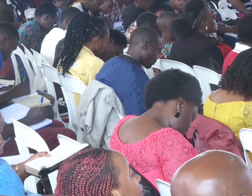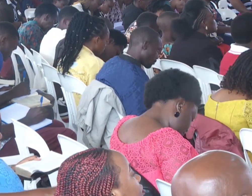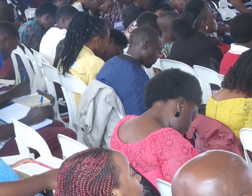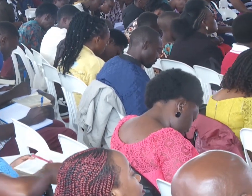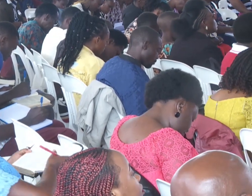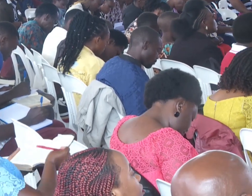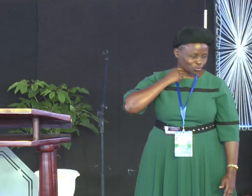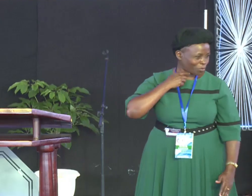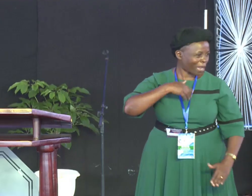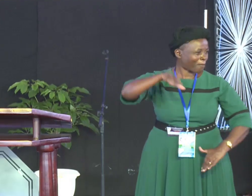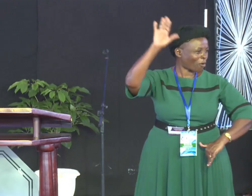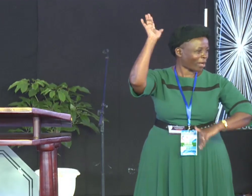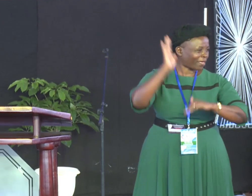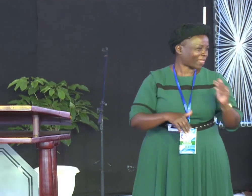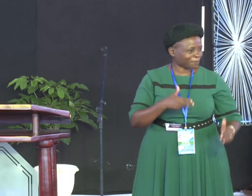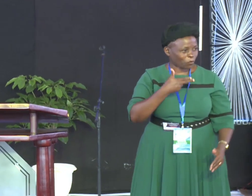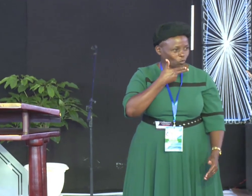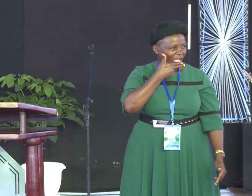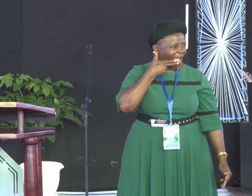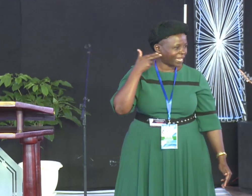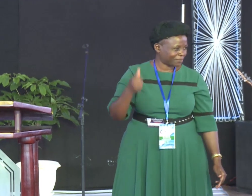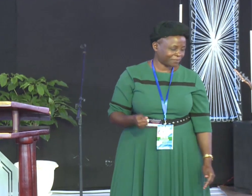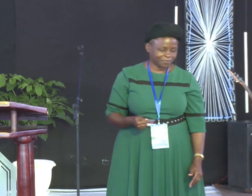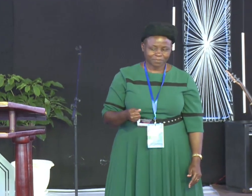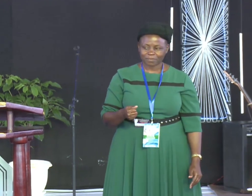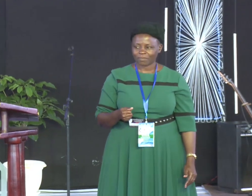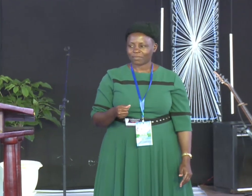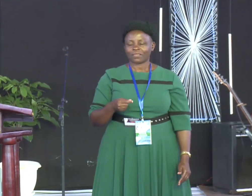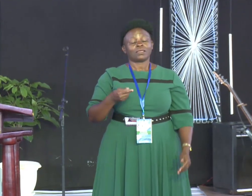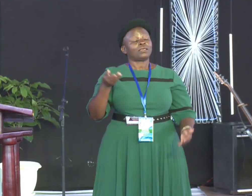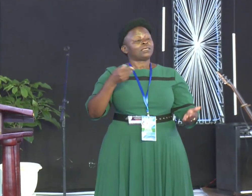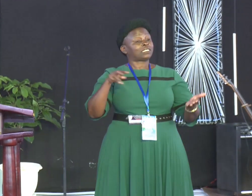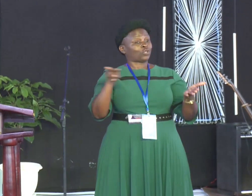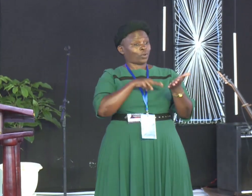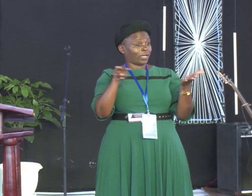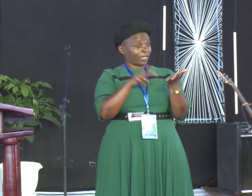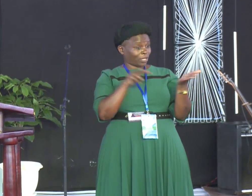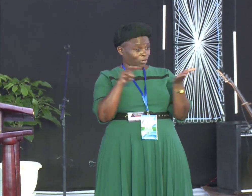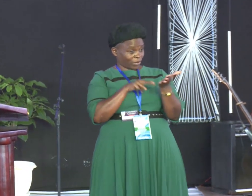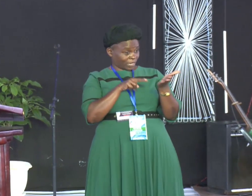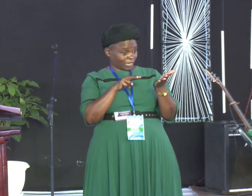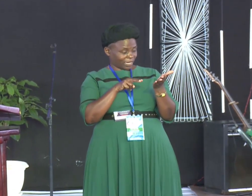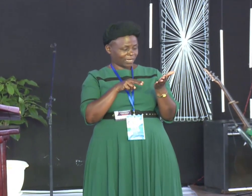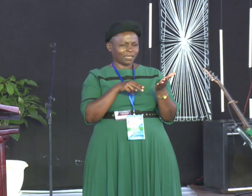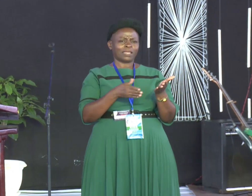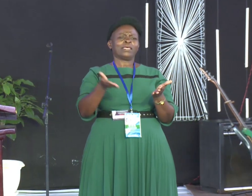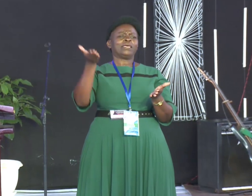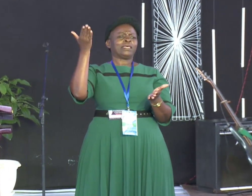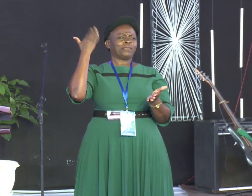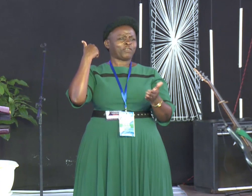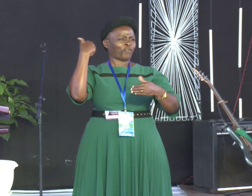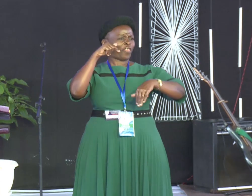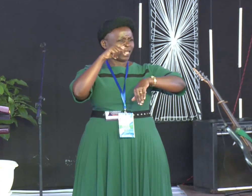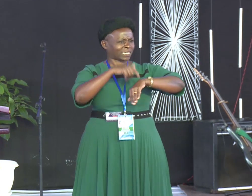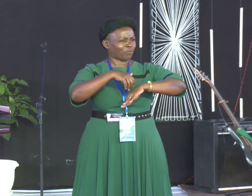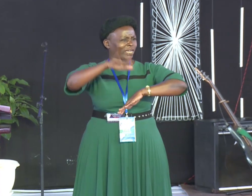Okusinga omubisi gwenjuki. Sweeter than honey. Njawutegere bano bo bawandikira. I want you to understand that. Echali kisinga okuwoma mu